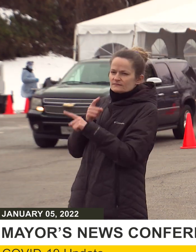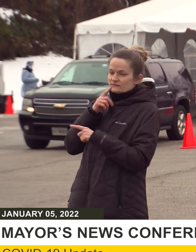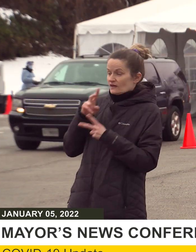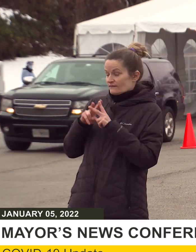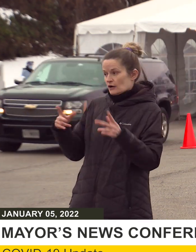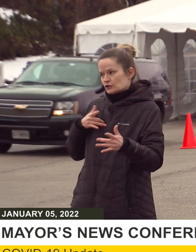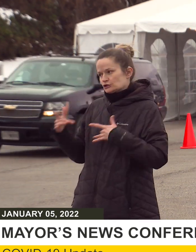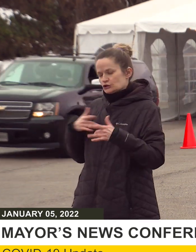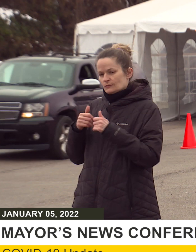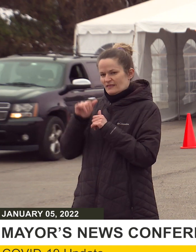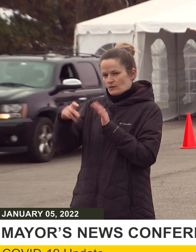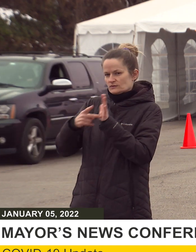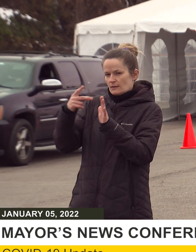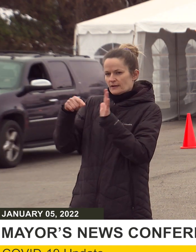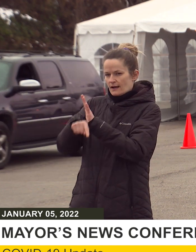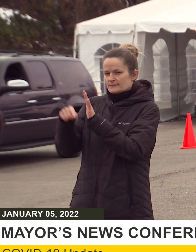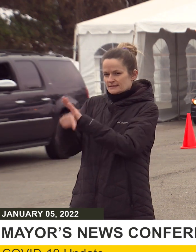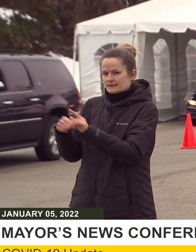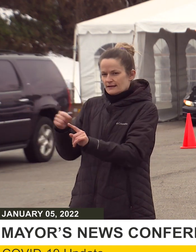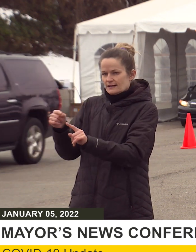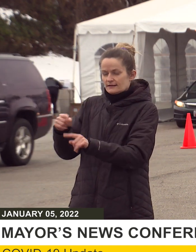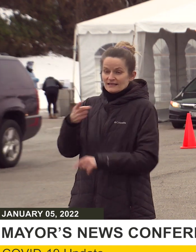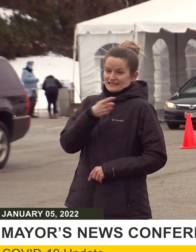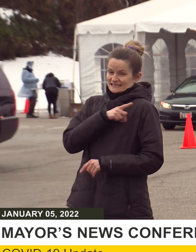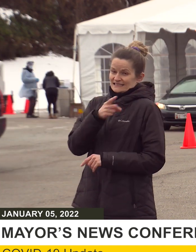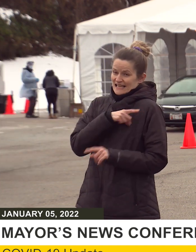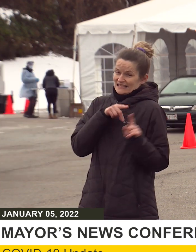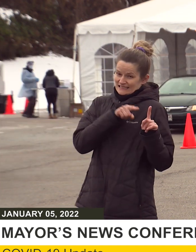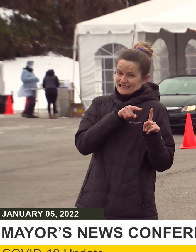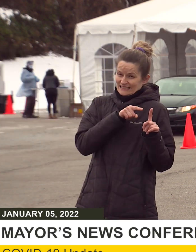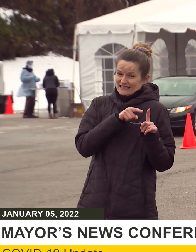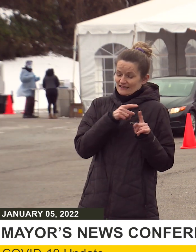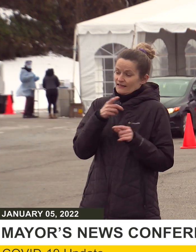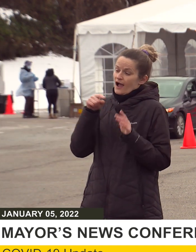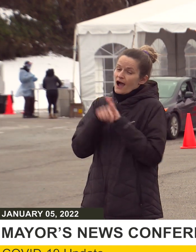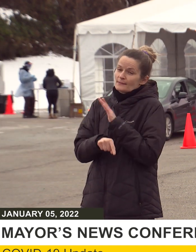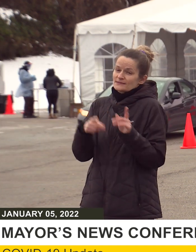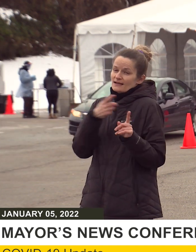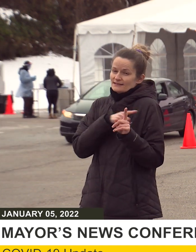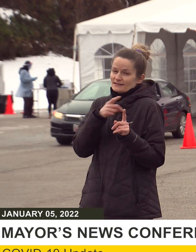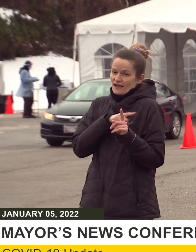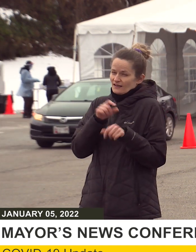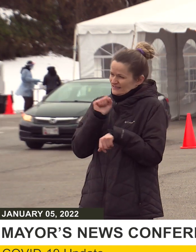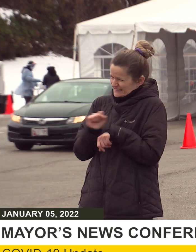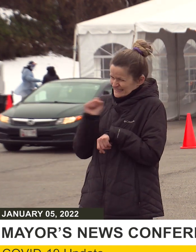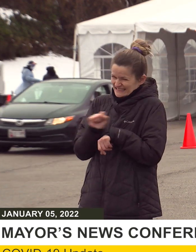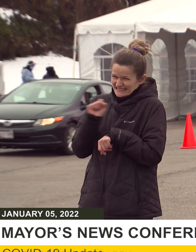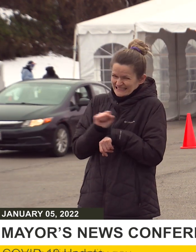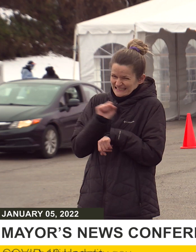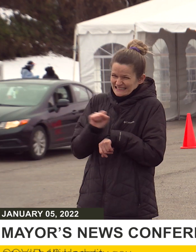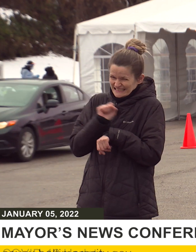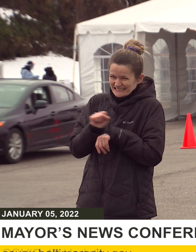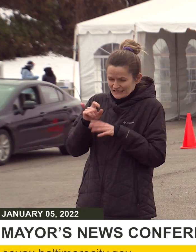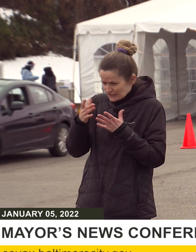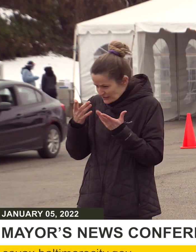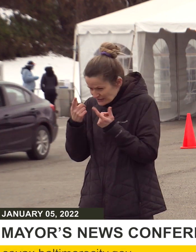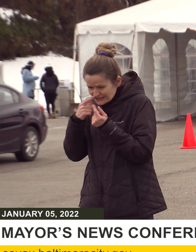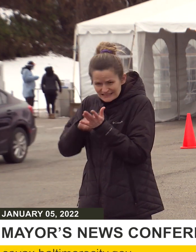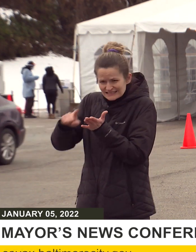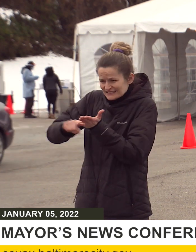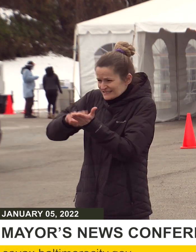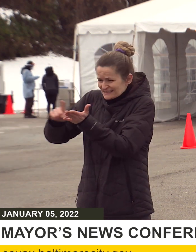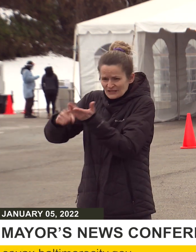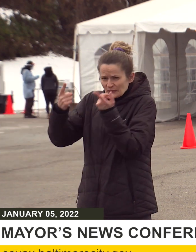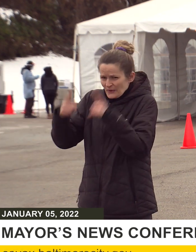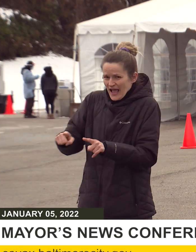are still, our homicide detectives are working very diligently to figure out what's going on with that case, Alexa, as they do in